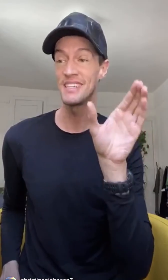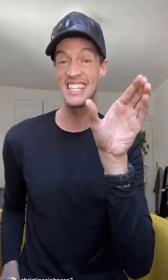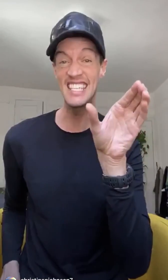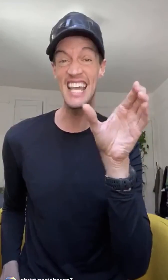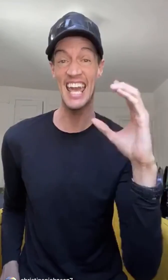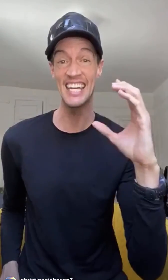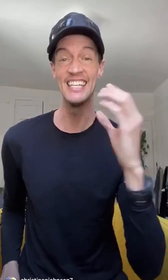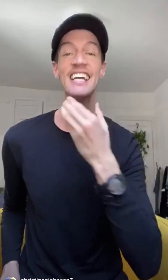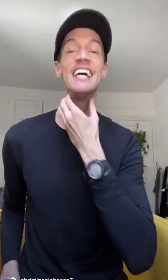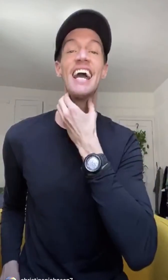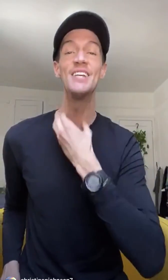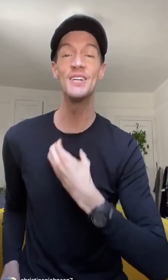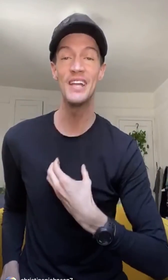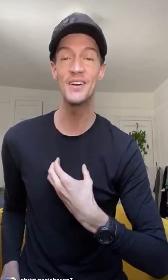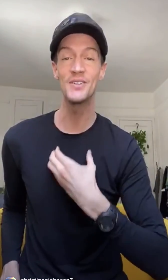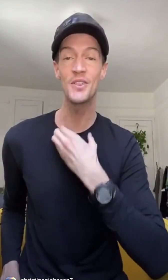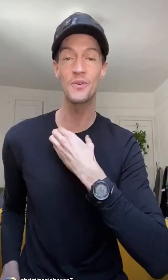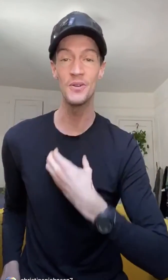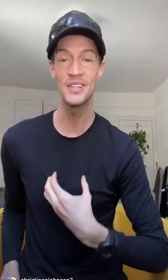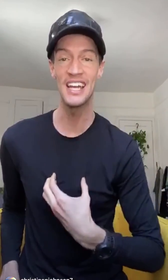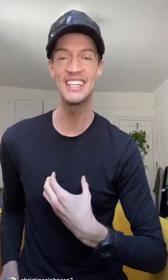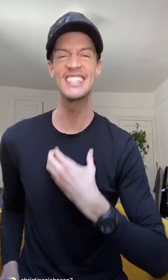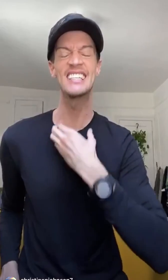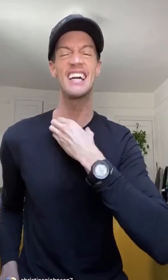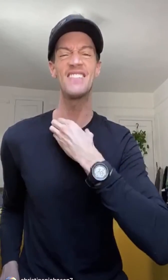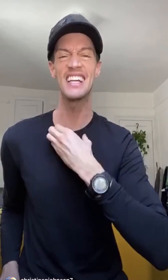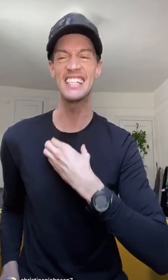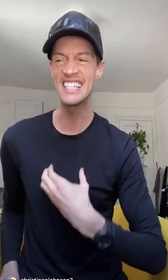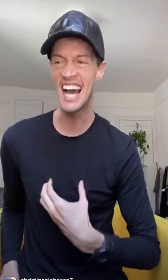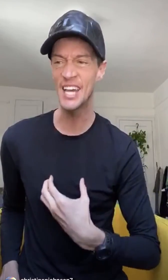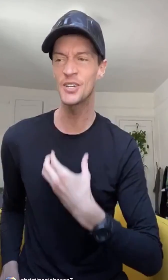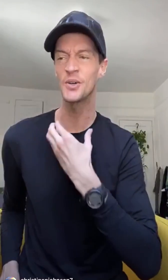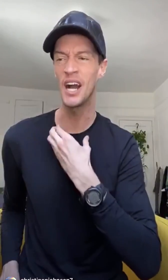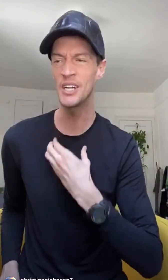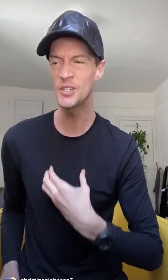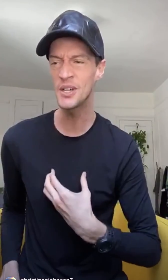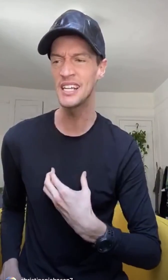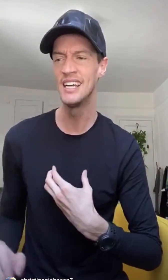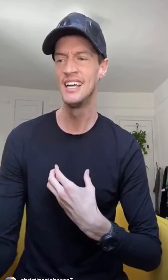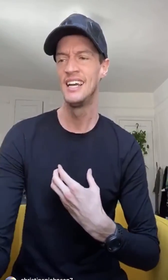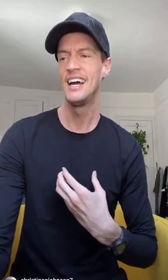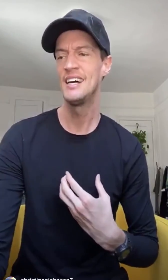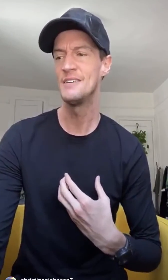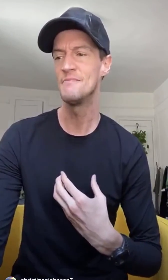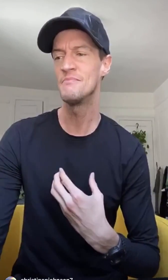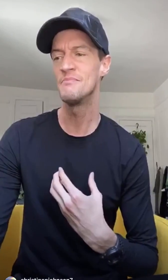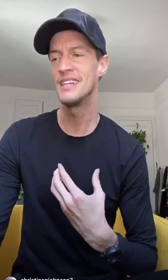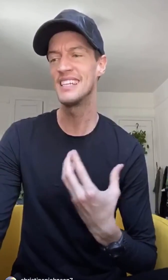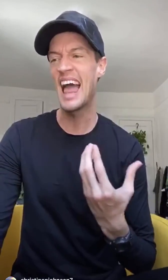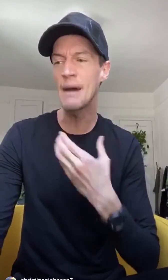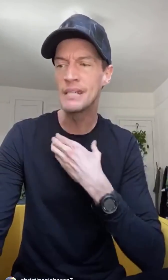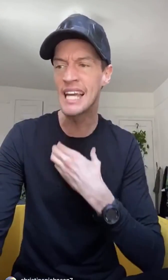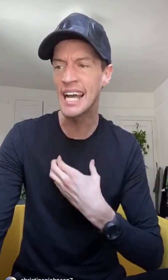If you're thirsty or parched, single finger down the throat. Oh, I'm thirsty, I'm parched. Ooh. If